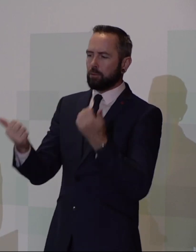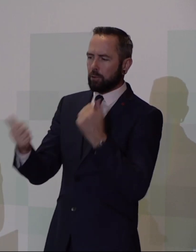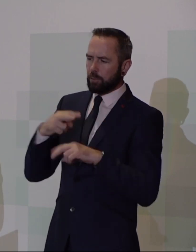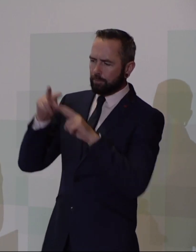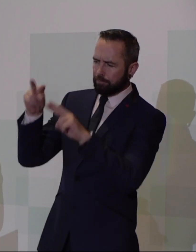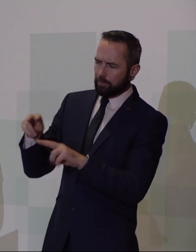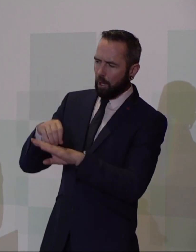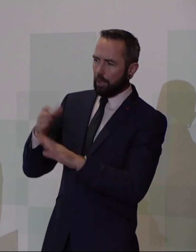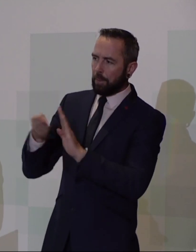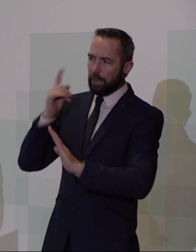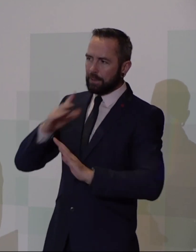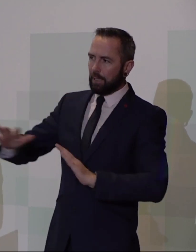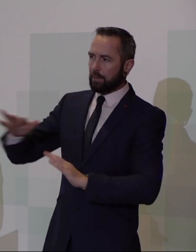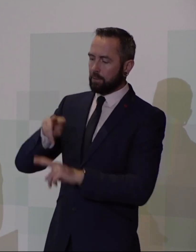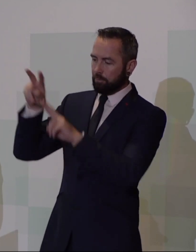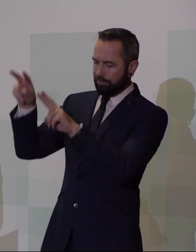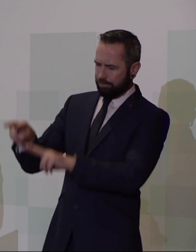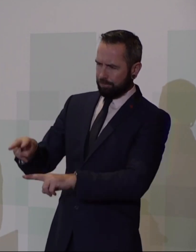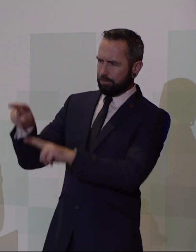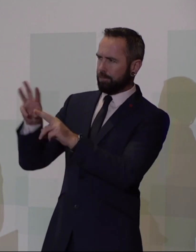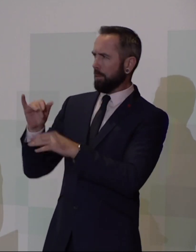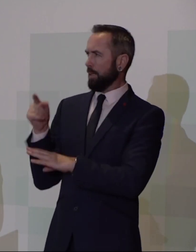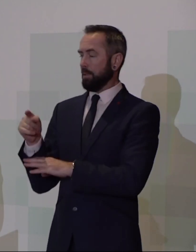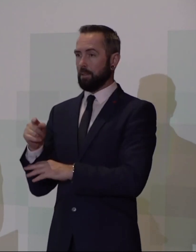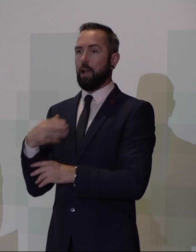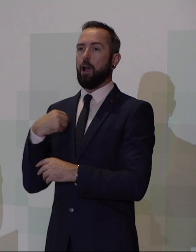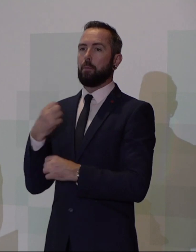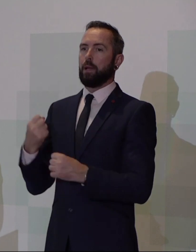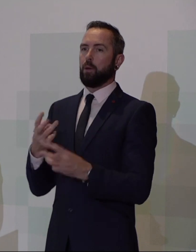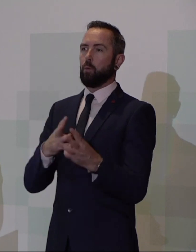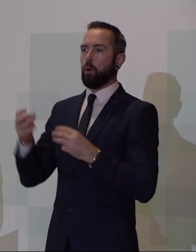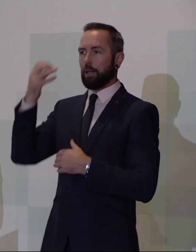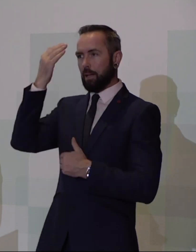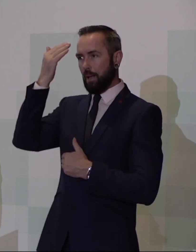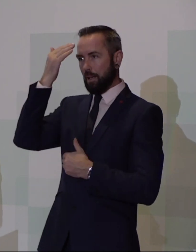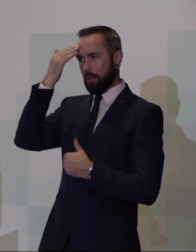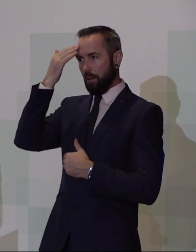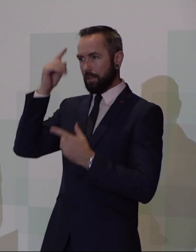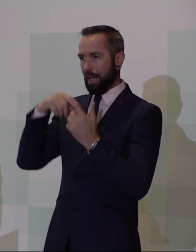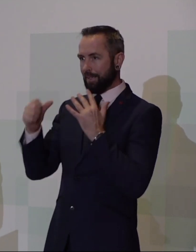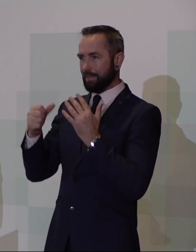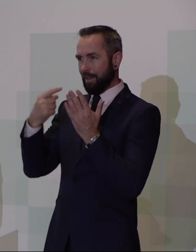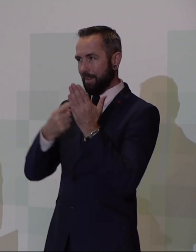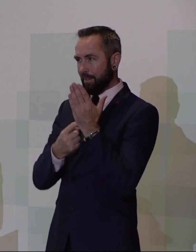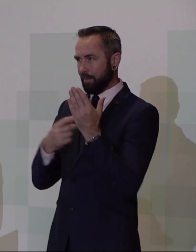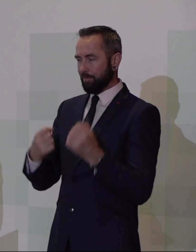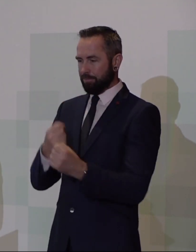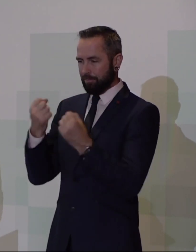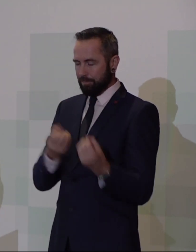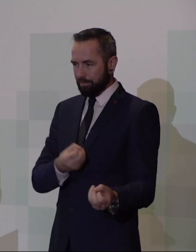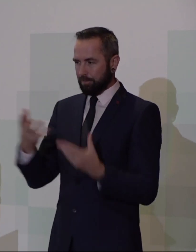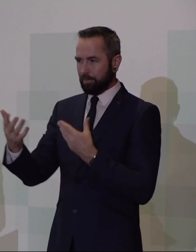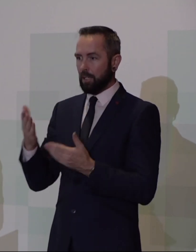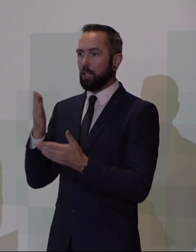on a building site, I soon demolished that with my work ethic and my knowledge. It actually came to the point where the lads on site